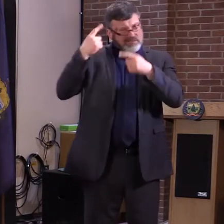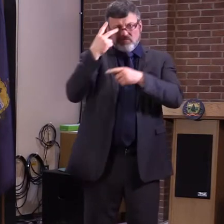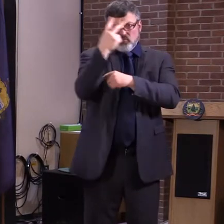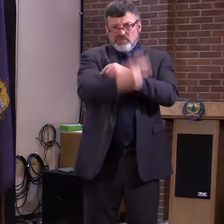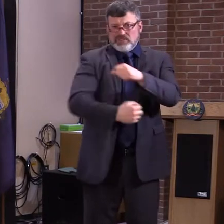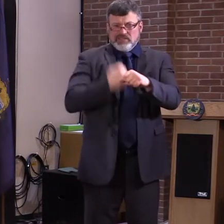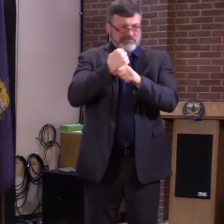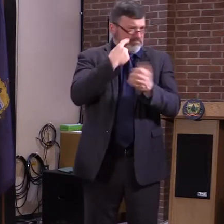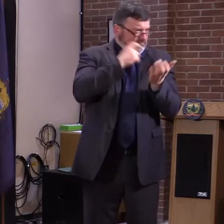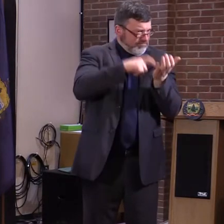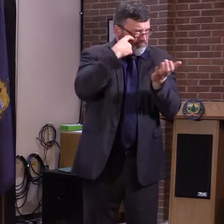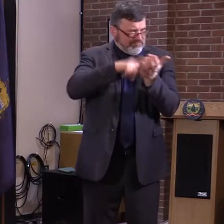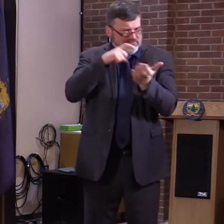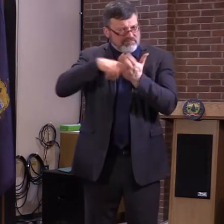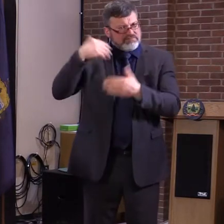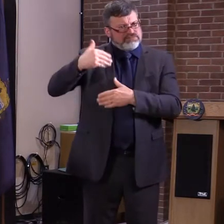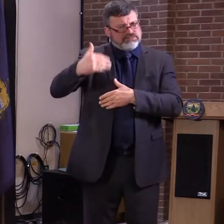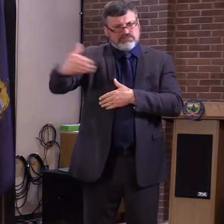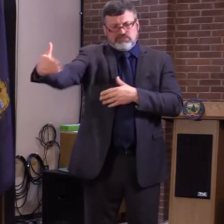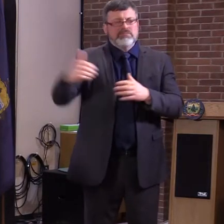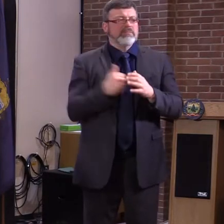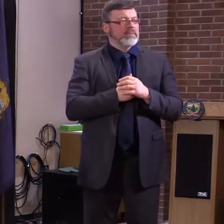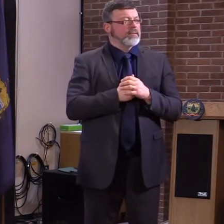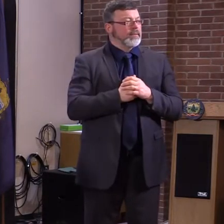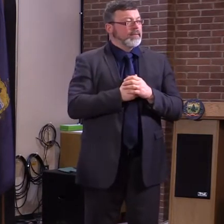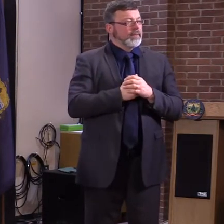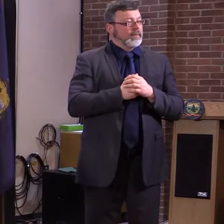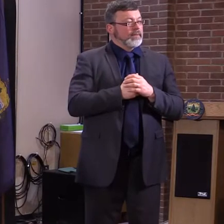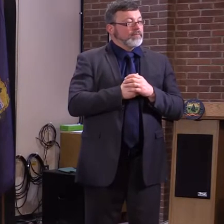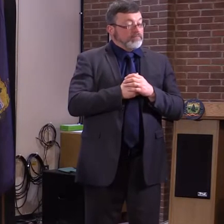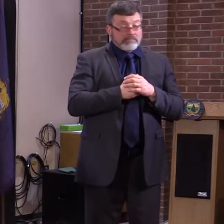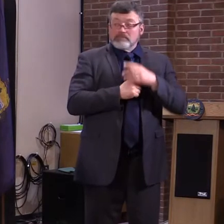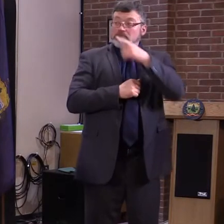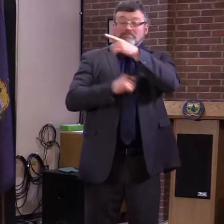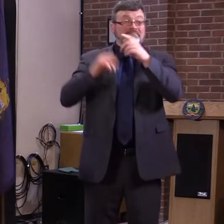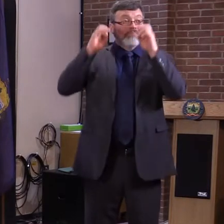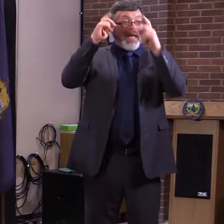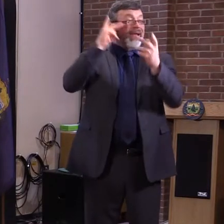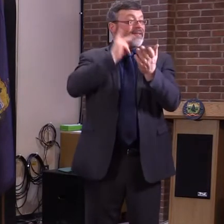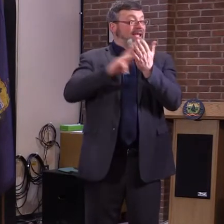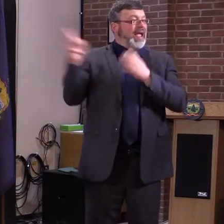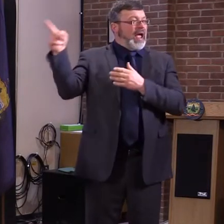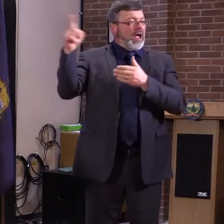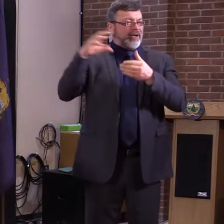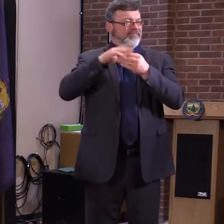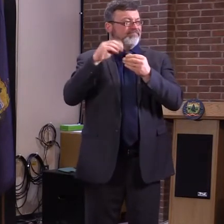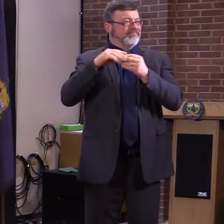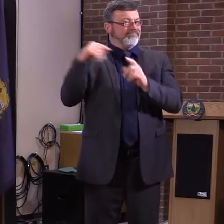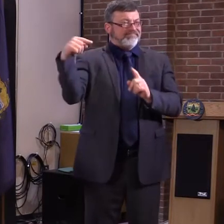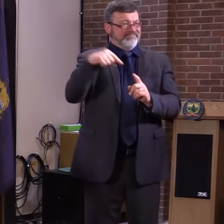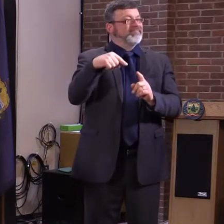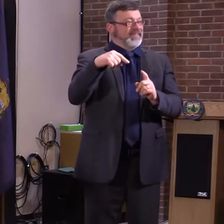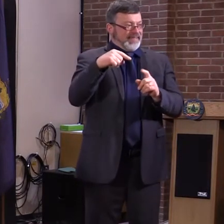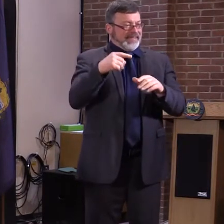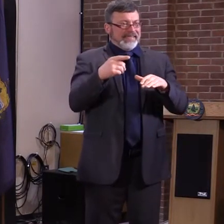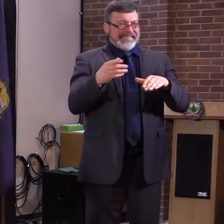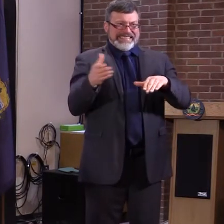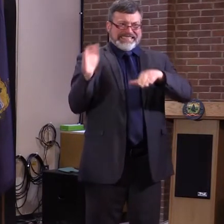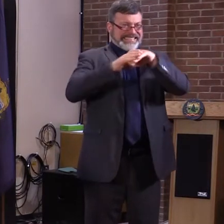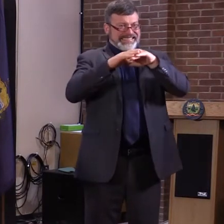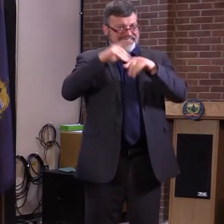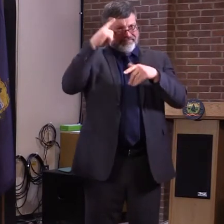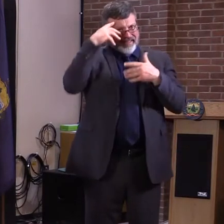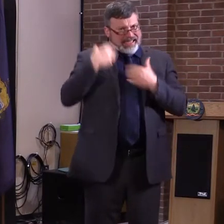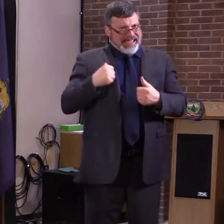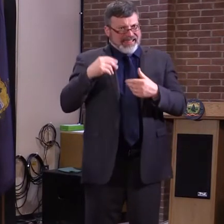importantly, as Secretary French mentioned, the mental health stressors are accumulating among our children. We hear